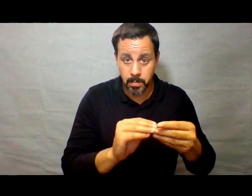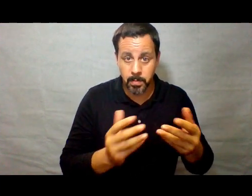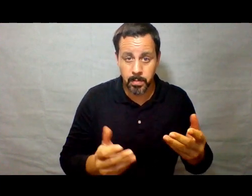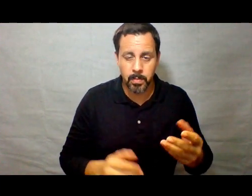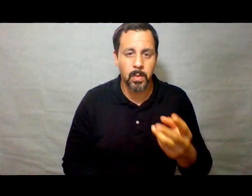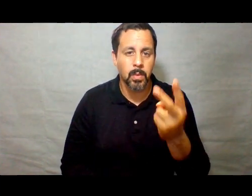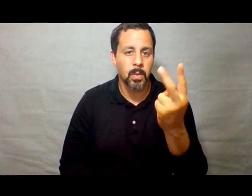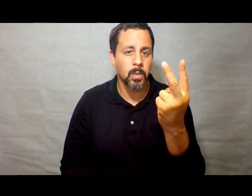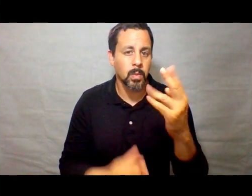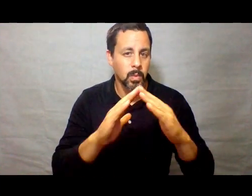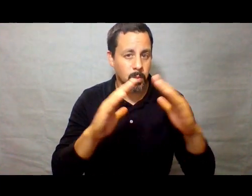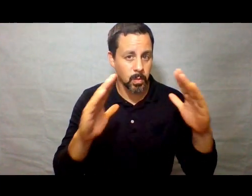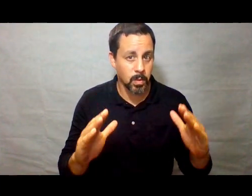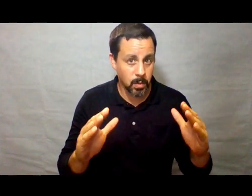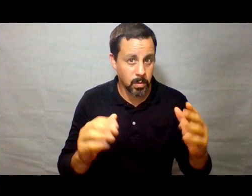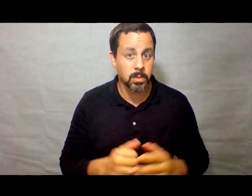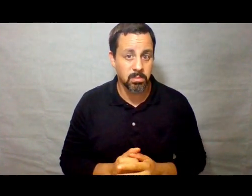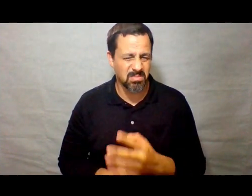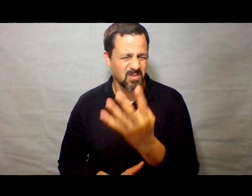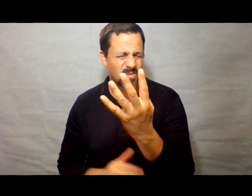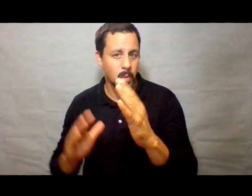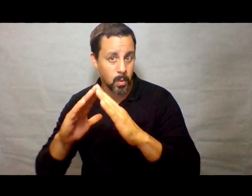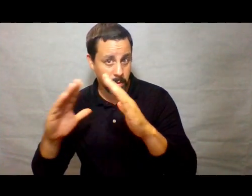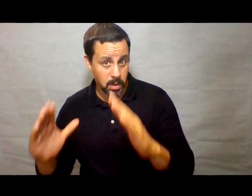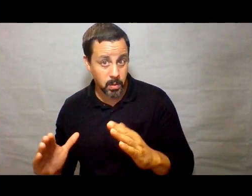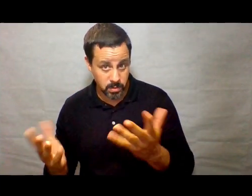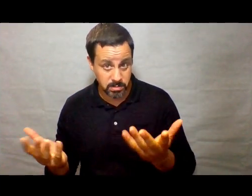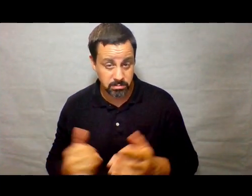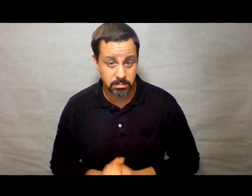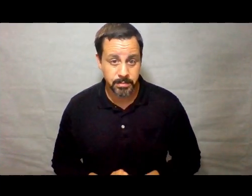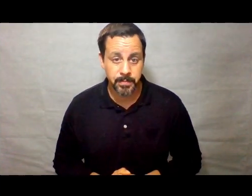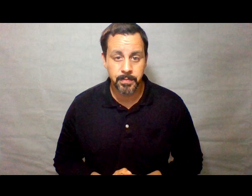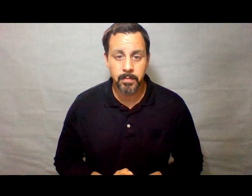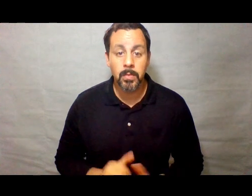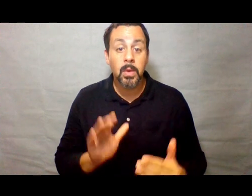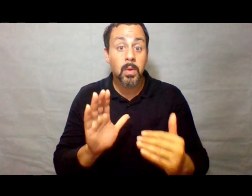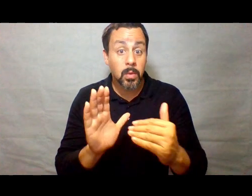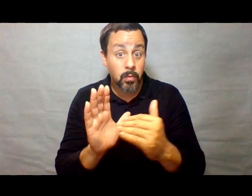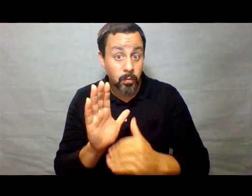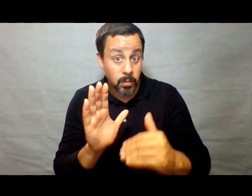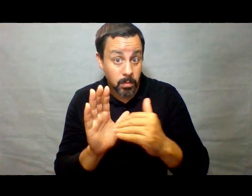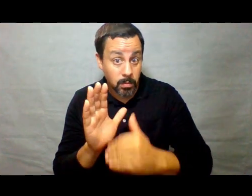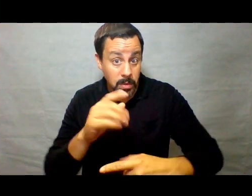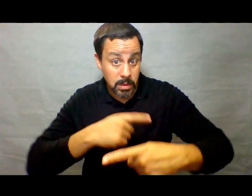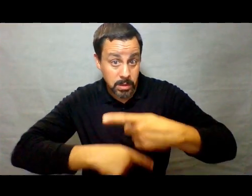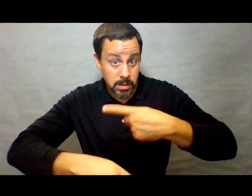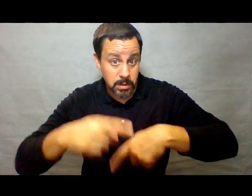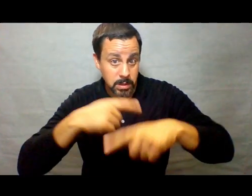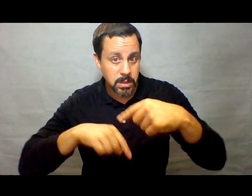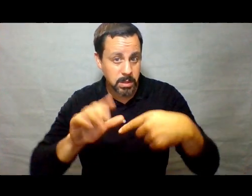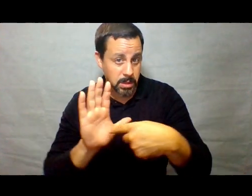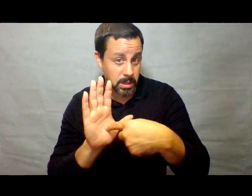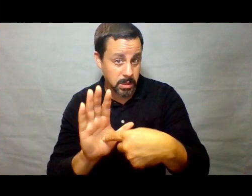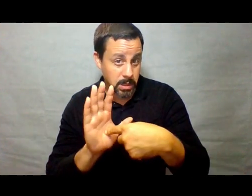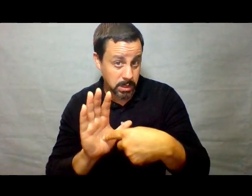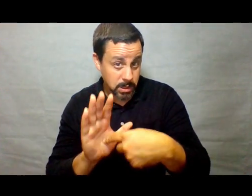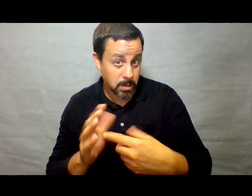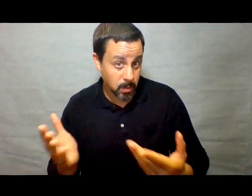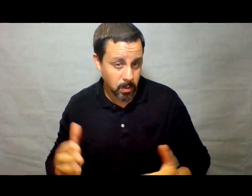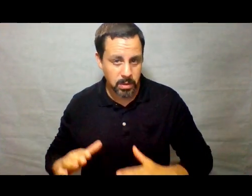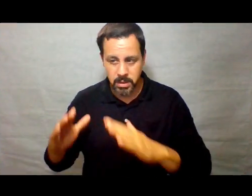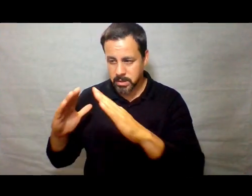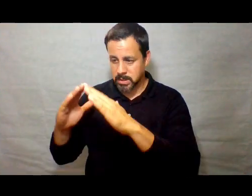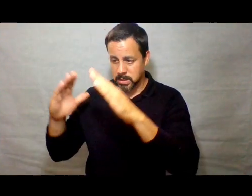So let me give you an example of adding a number. This is 2 houses. This is 4 houses.